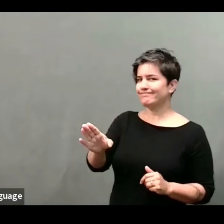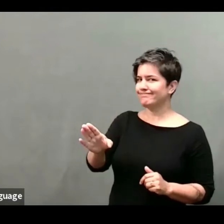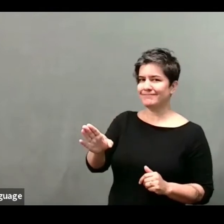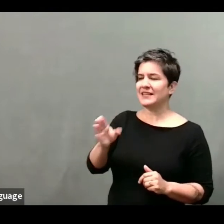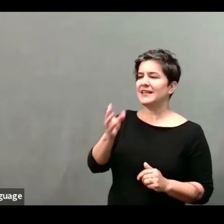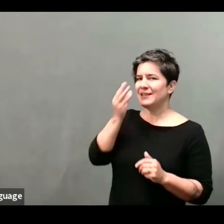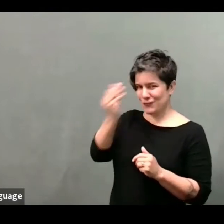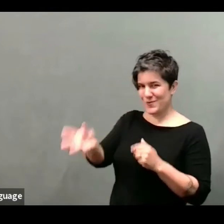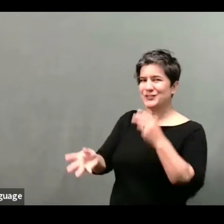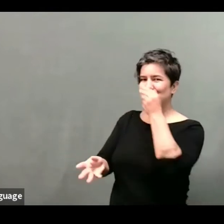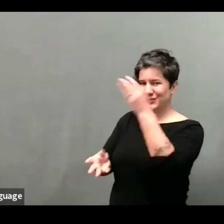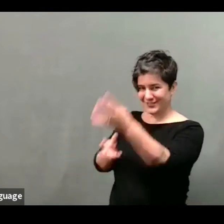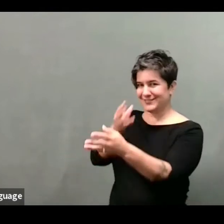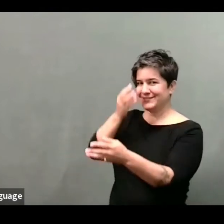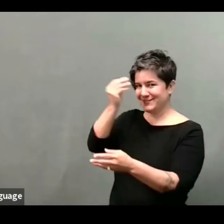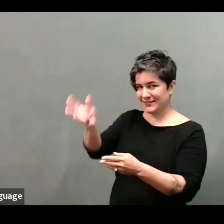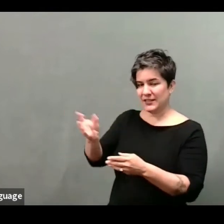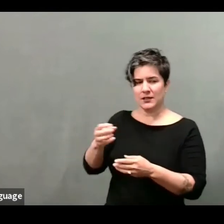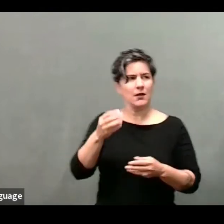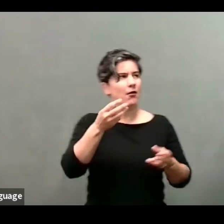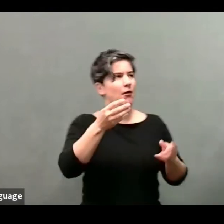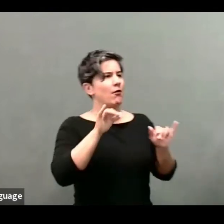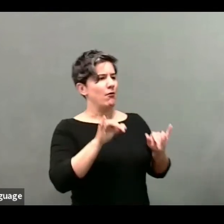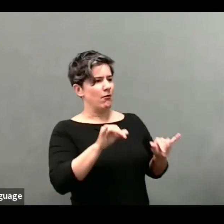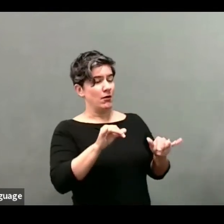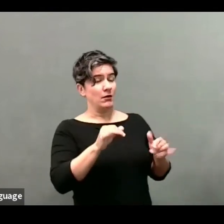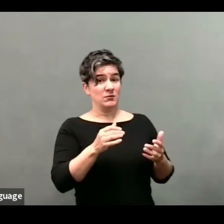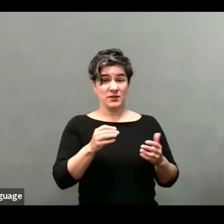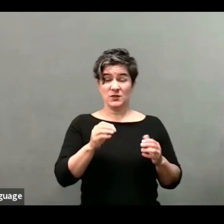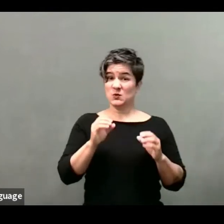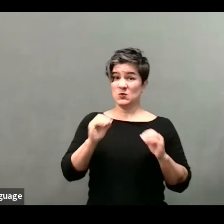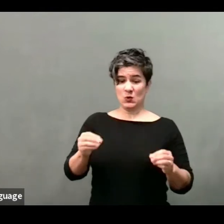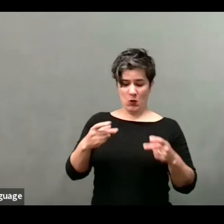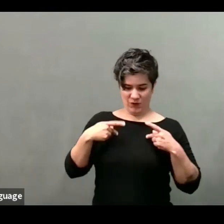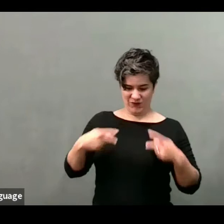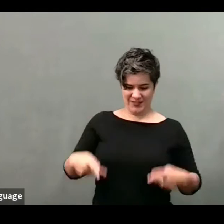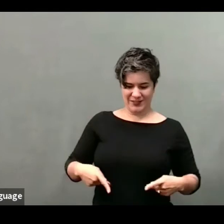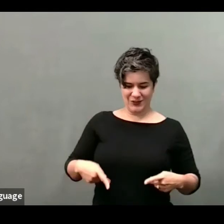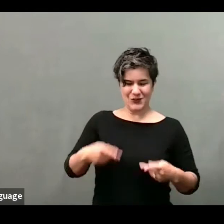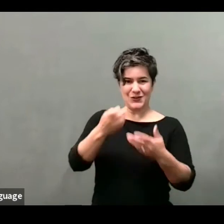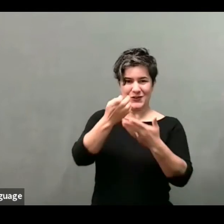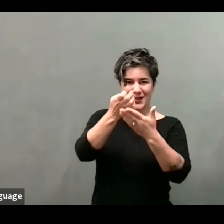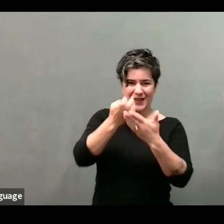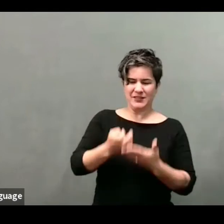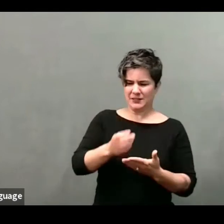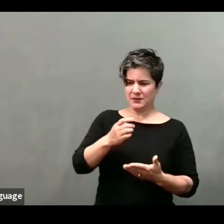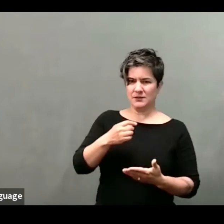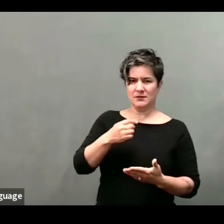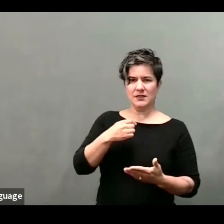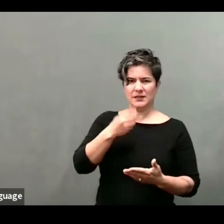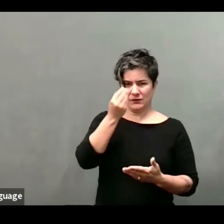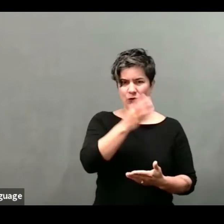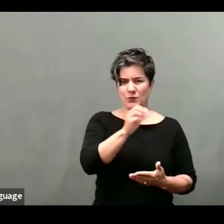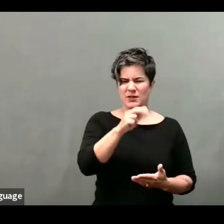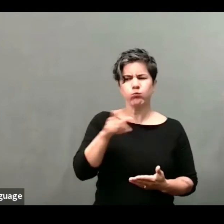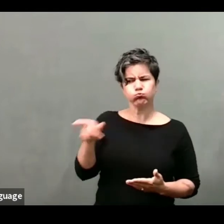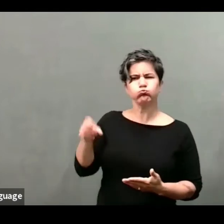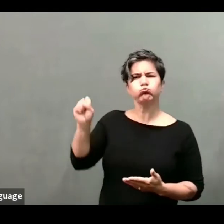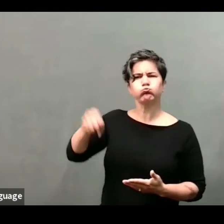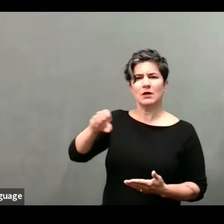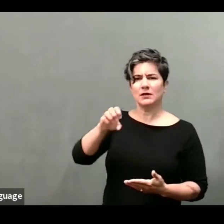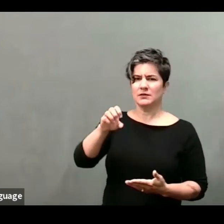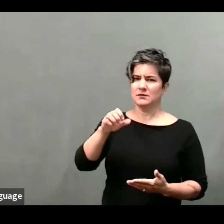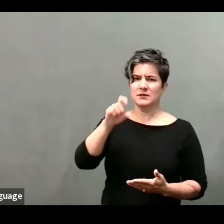or did not happen. But there's no physical finding that can just tell us saying, oh, this patient was sexually